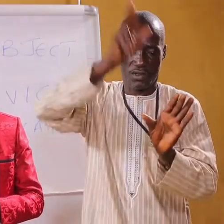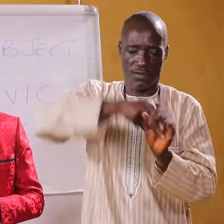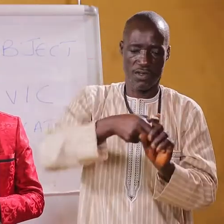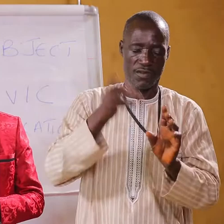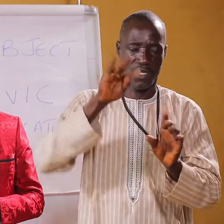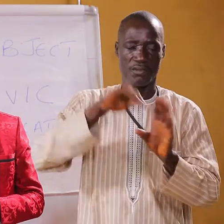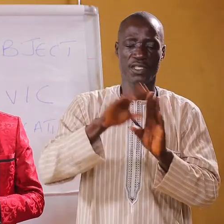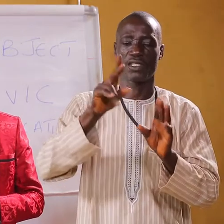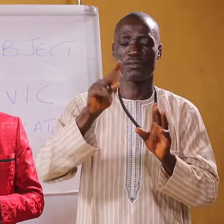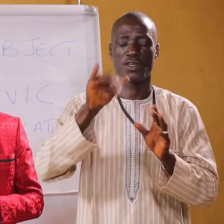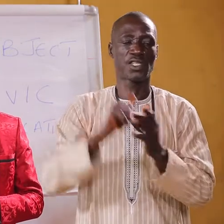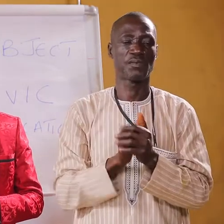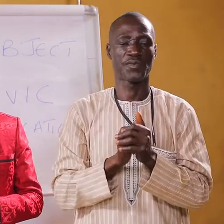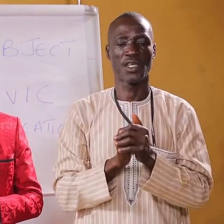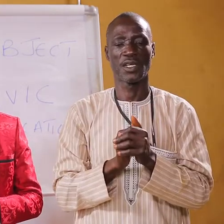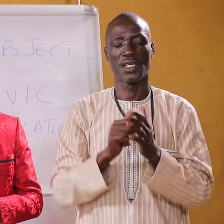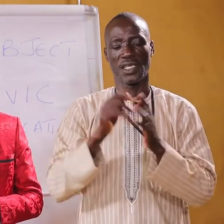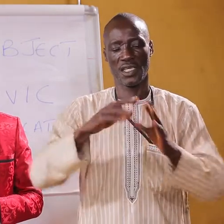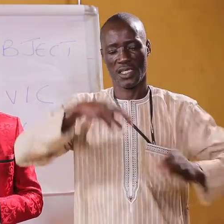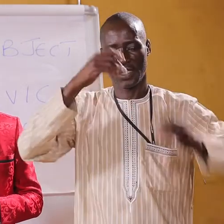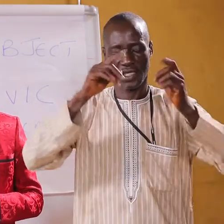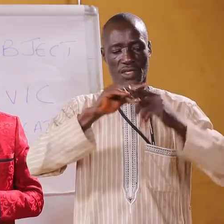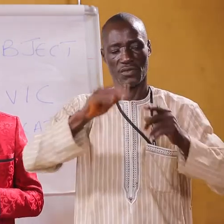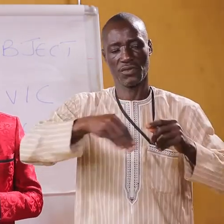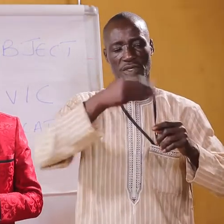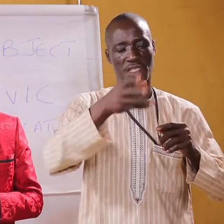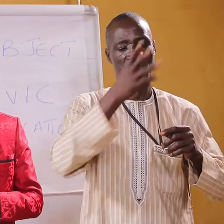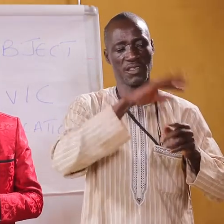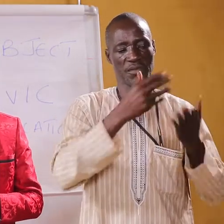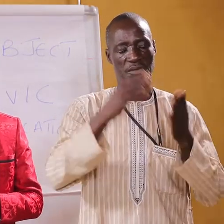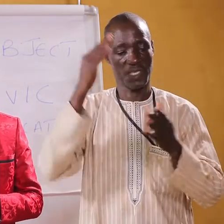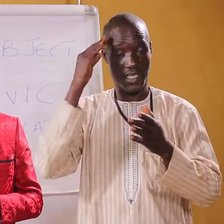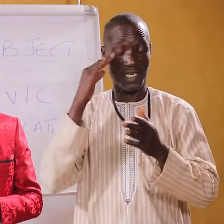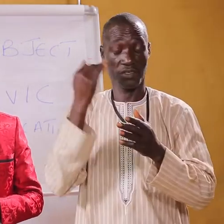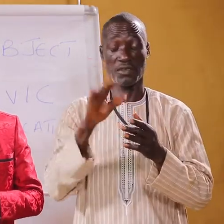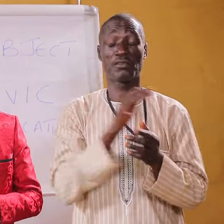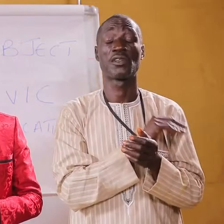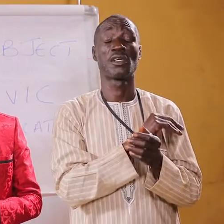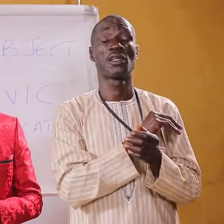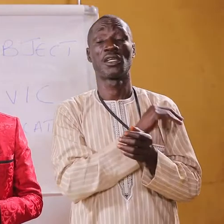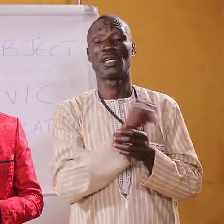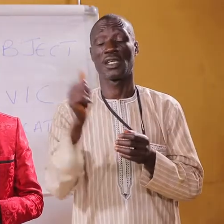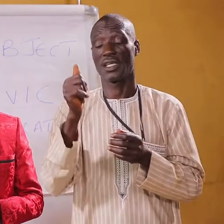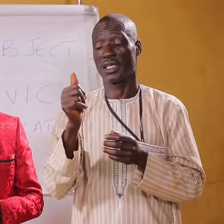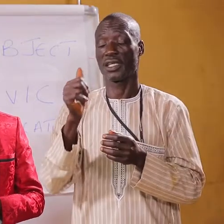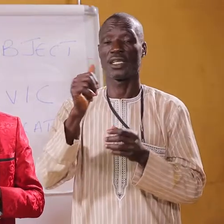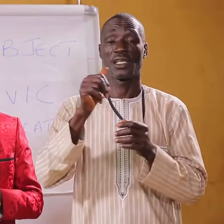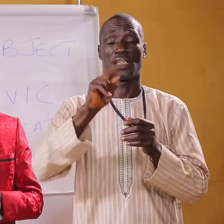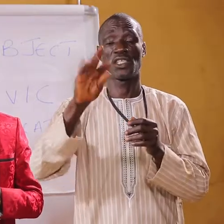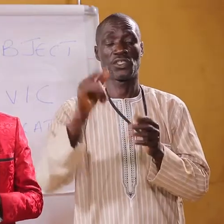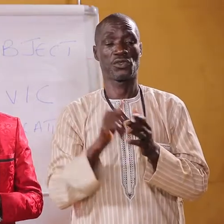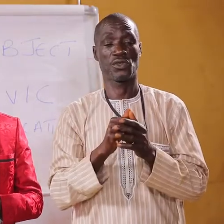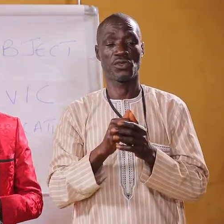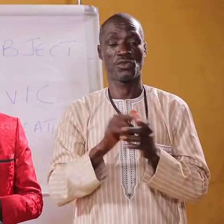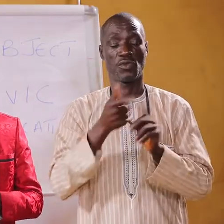politics. Probably they can decide to give the head of a particular CSO a political appointment. Now, the moment